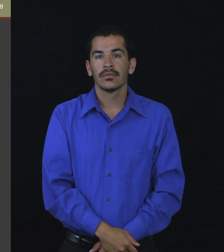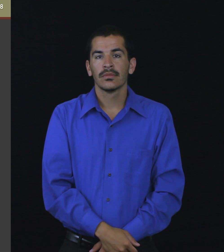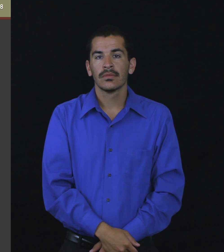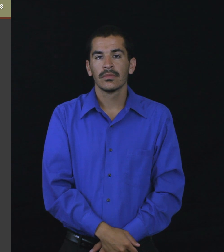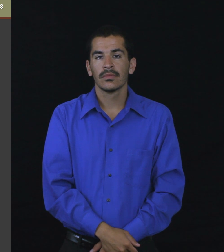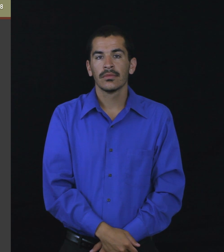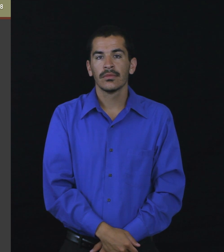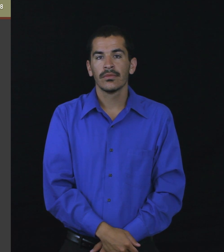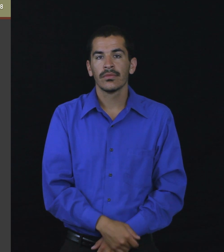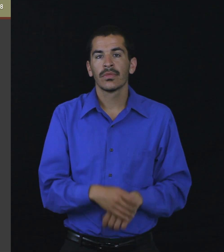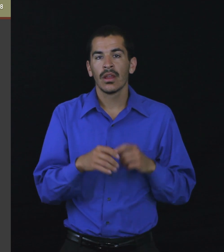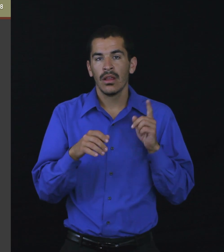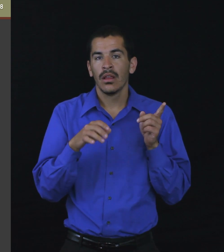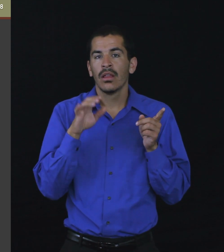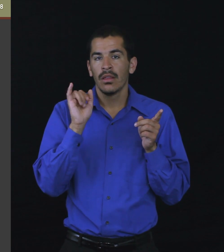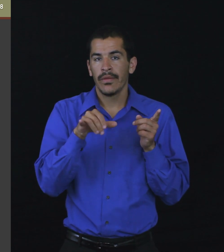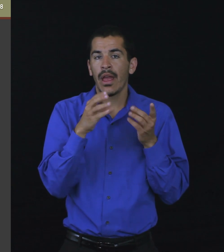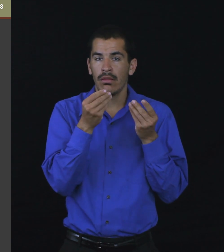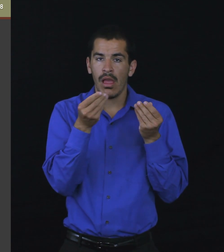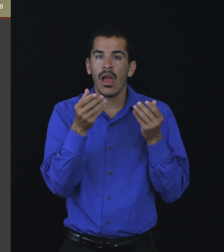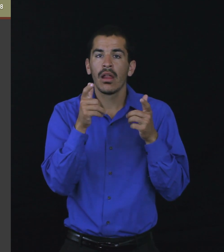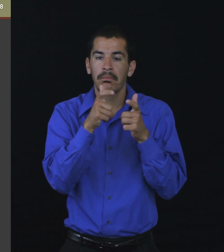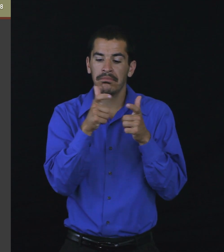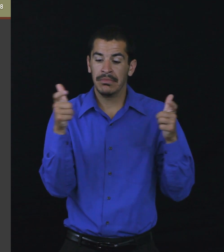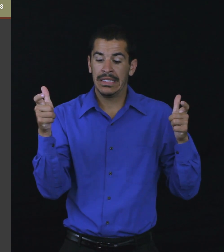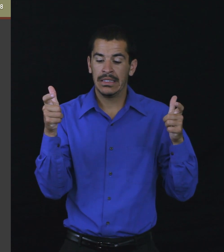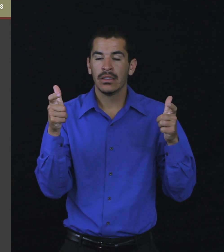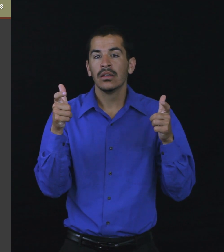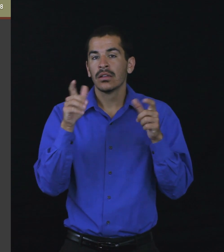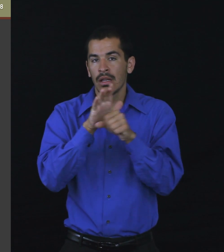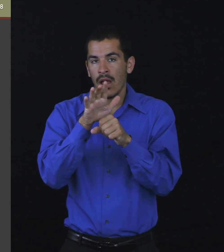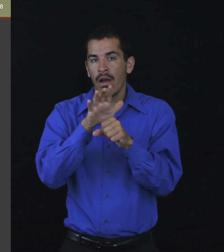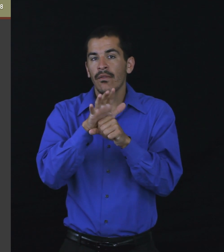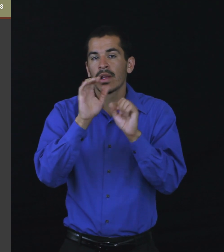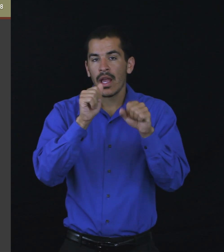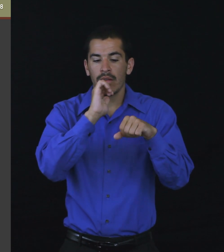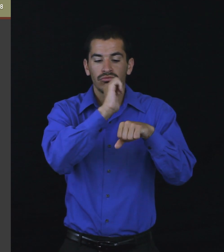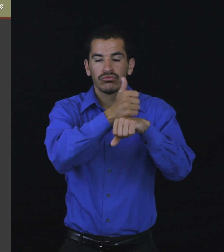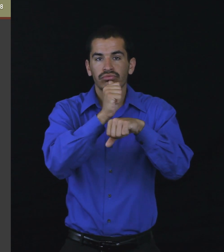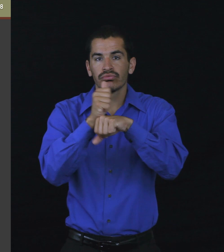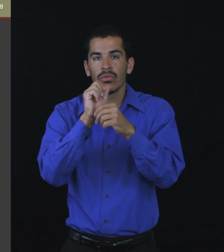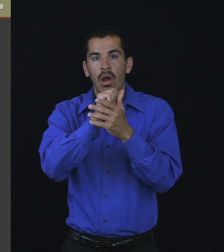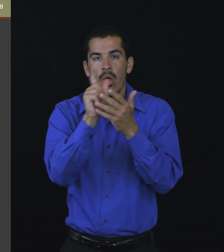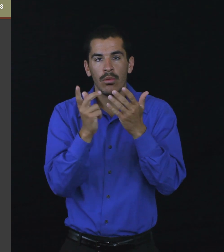It is large enough for all of DCC's priorities.